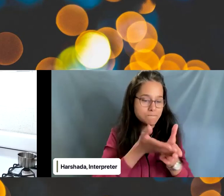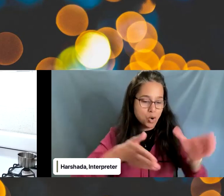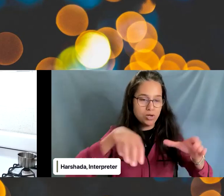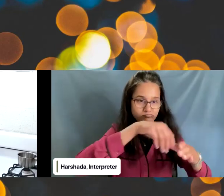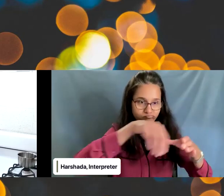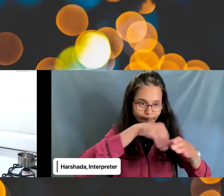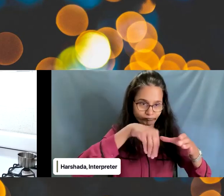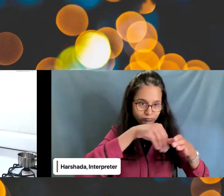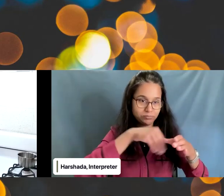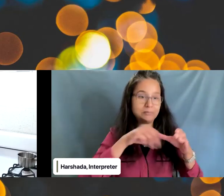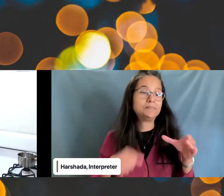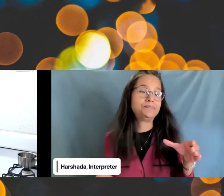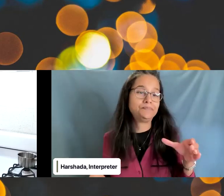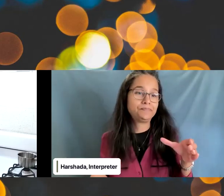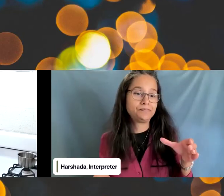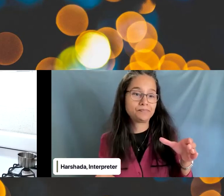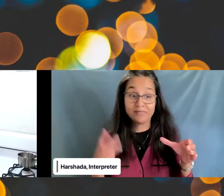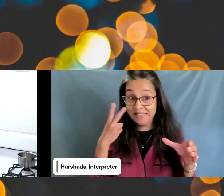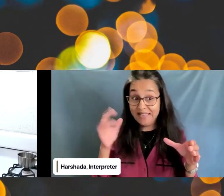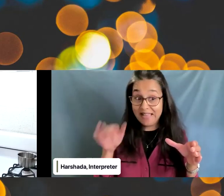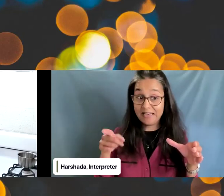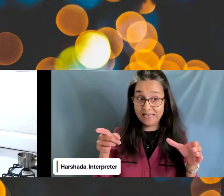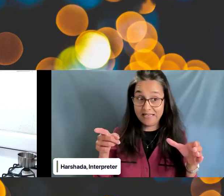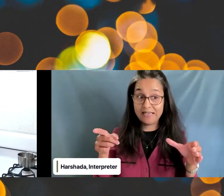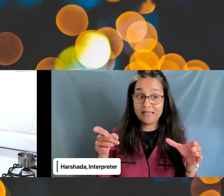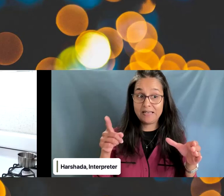mix. Okay, just a little teaspoon.